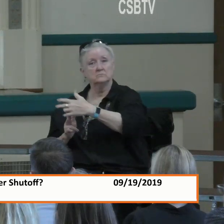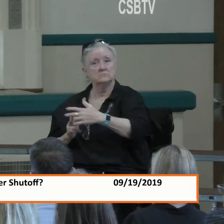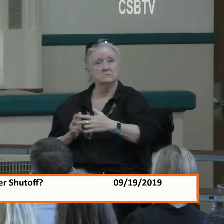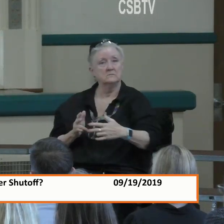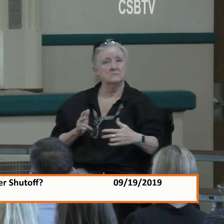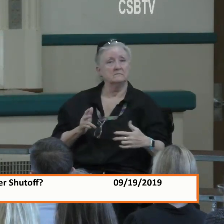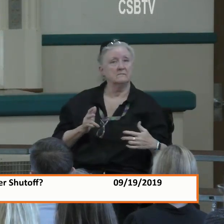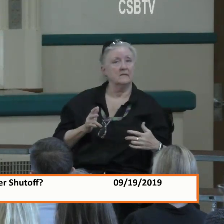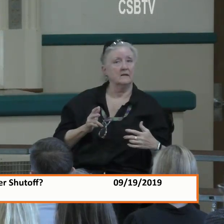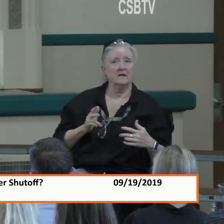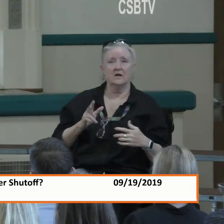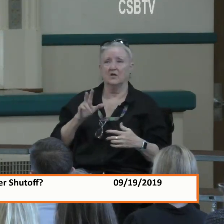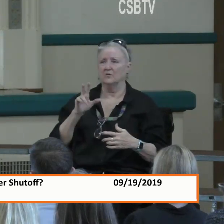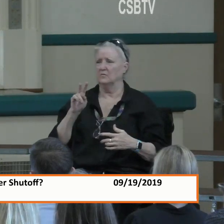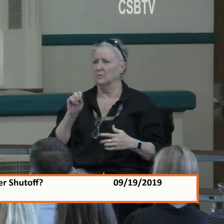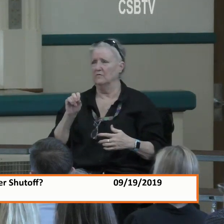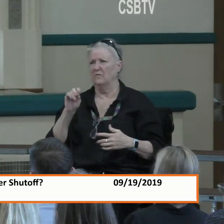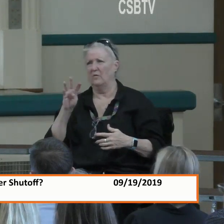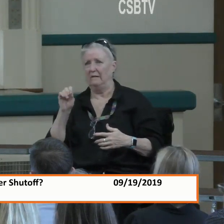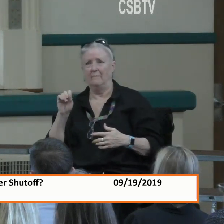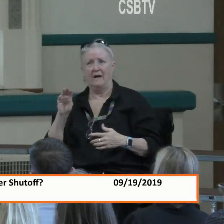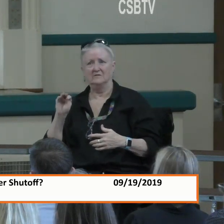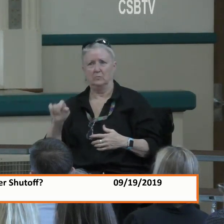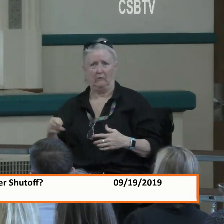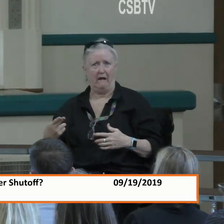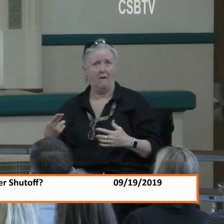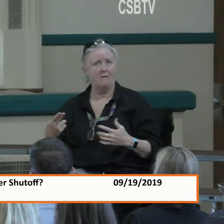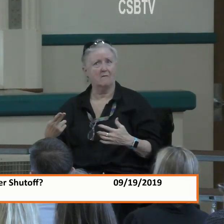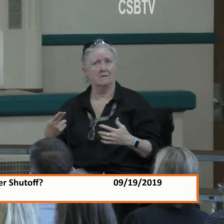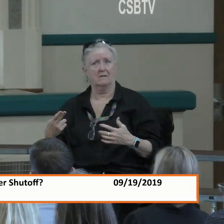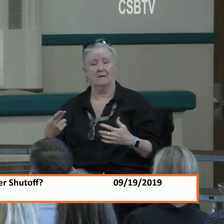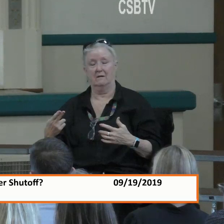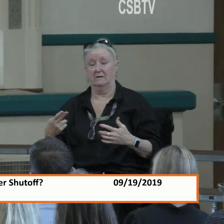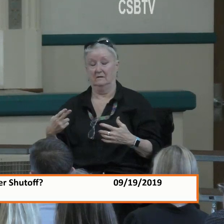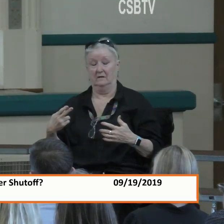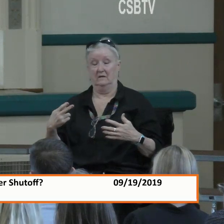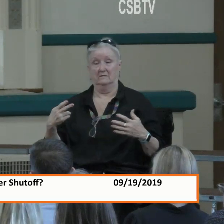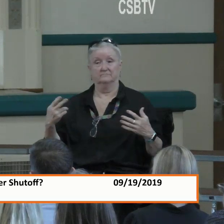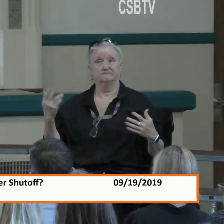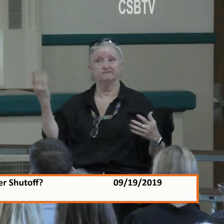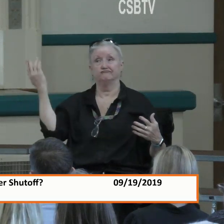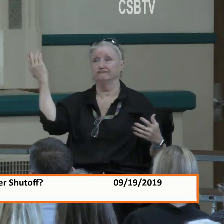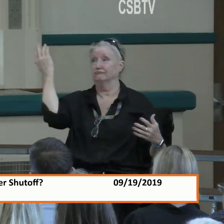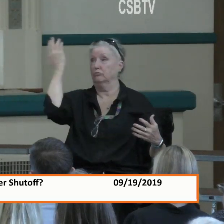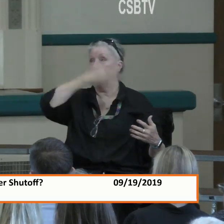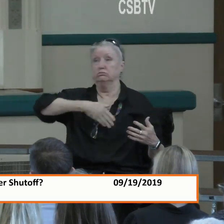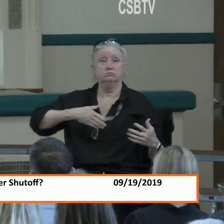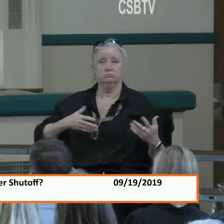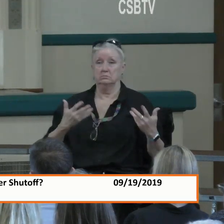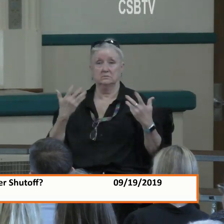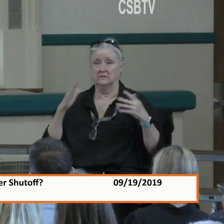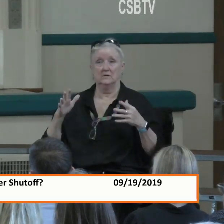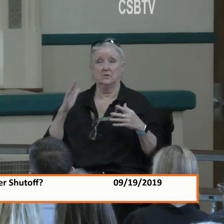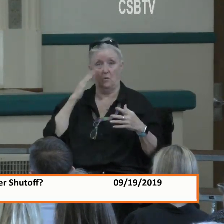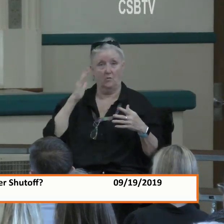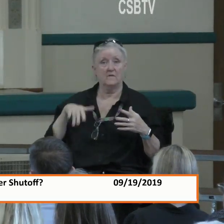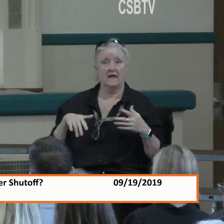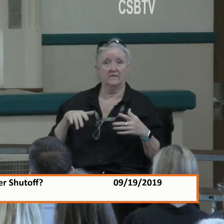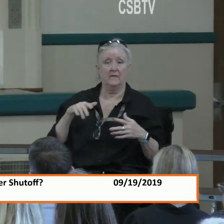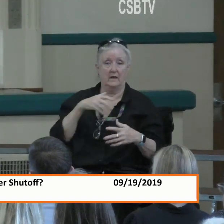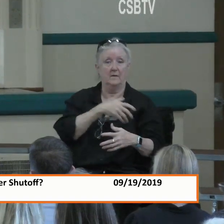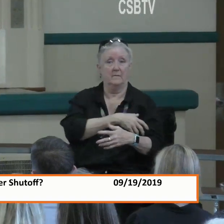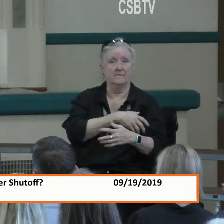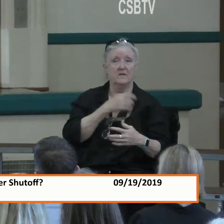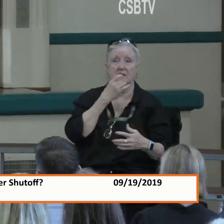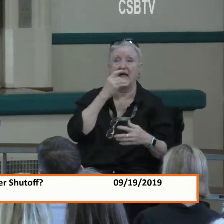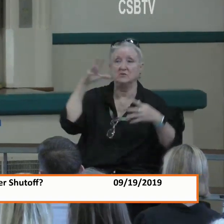intersection at 30, 40 miles an hour, and they just were completely unaware that the power or